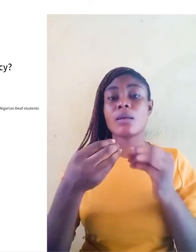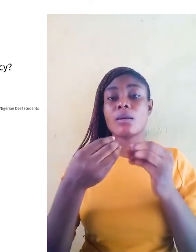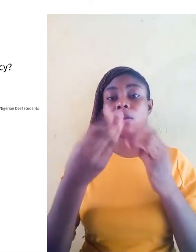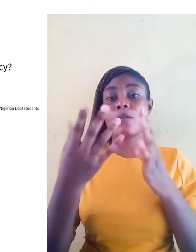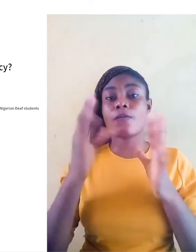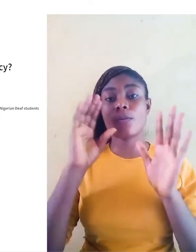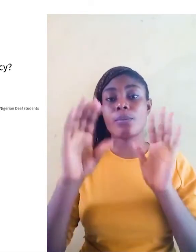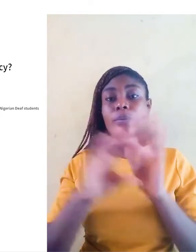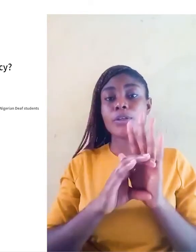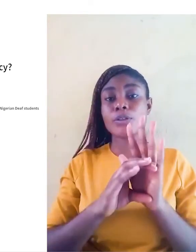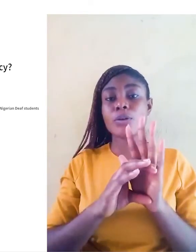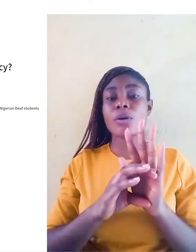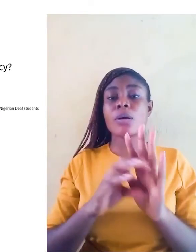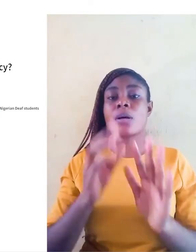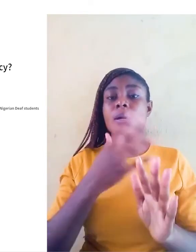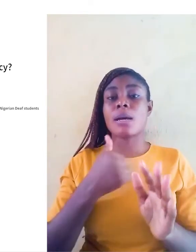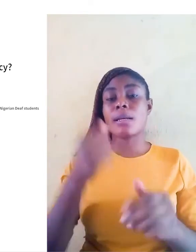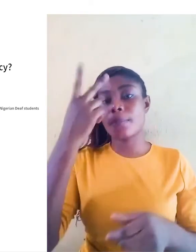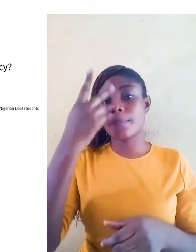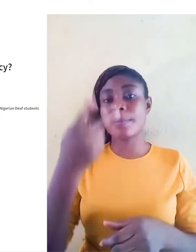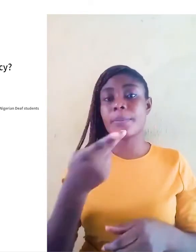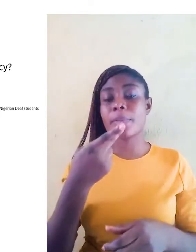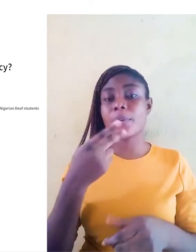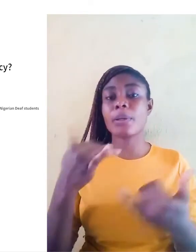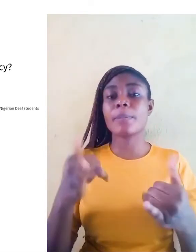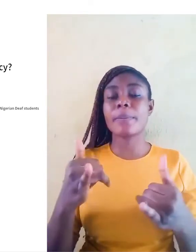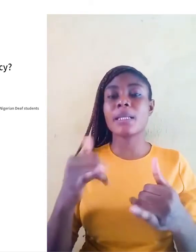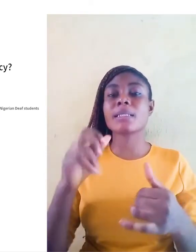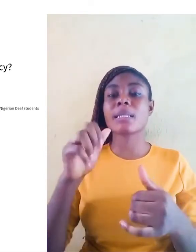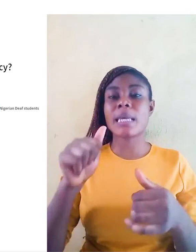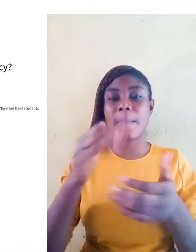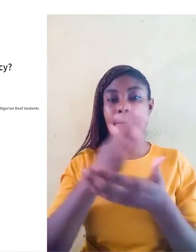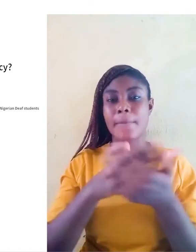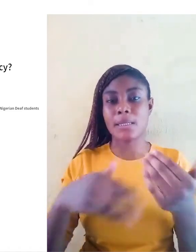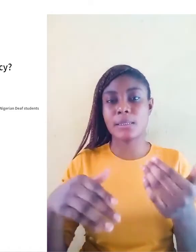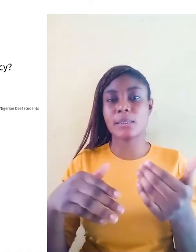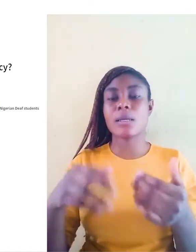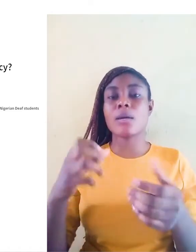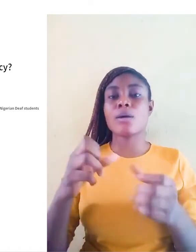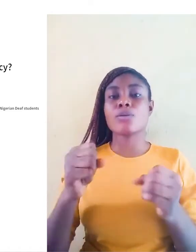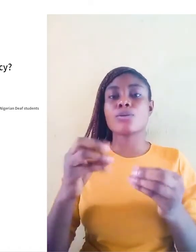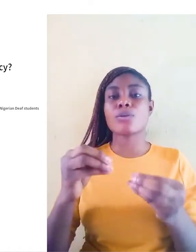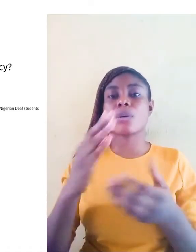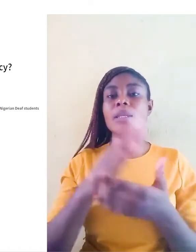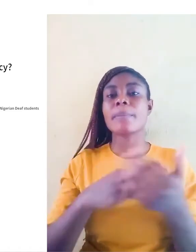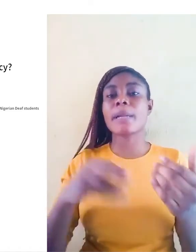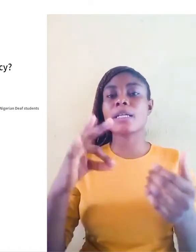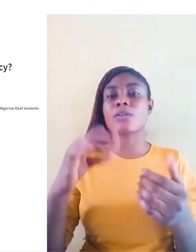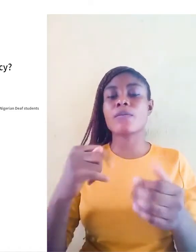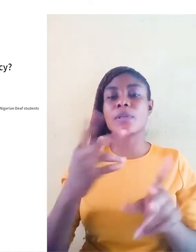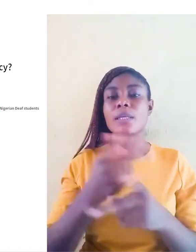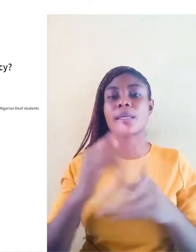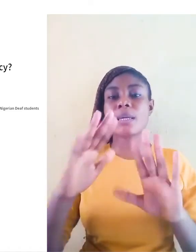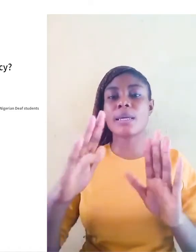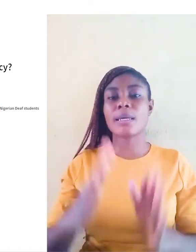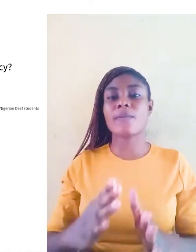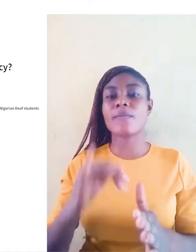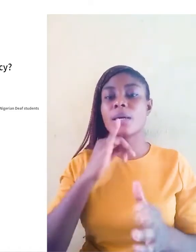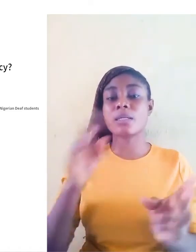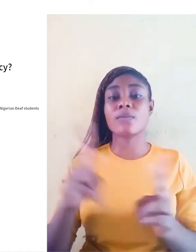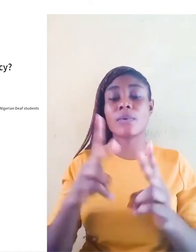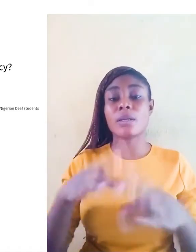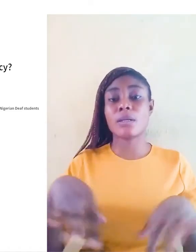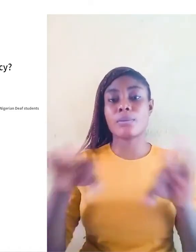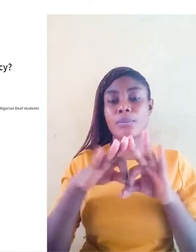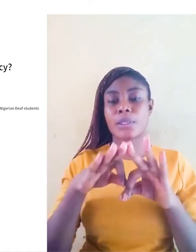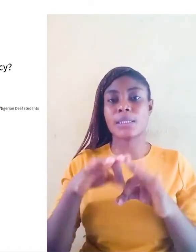that the parent plays a role. So the role of a caregiver is very